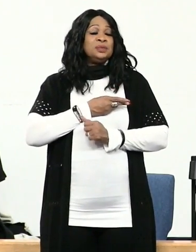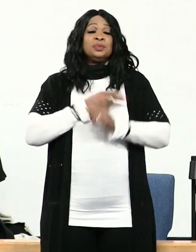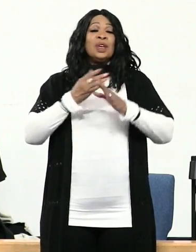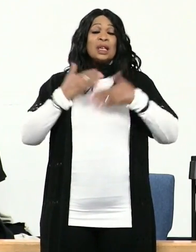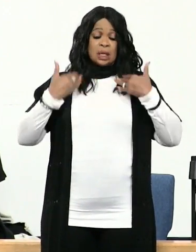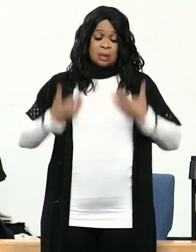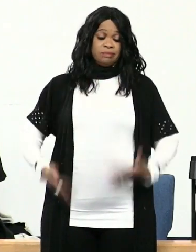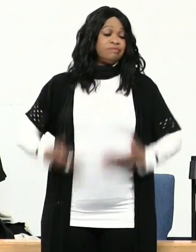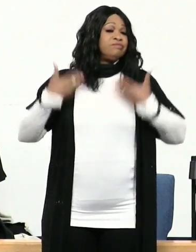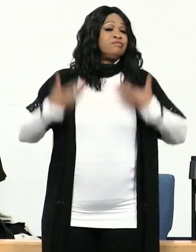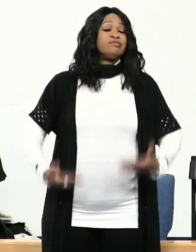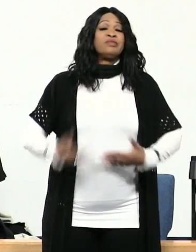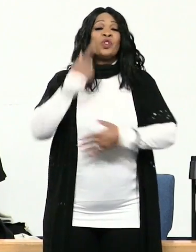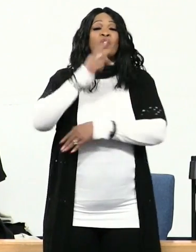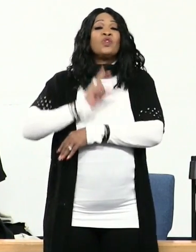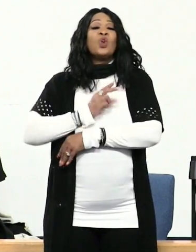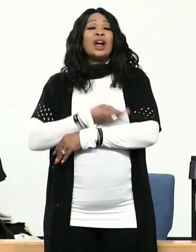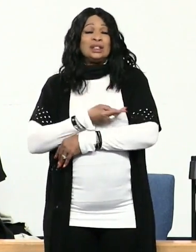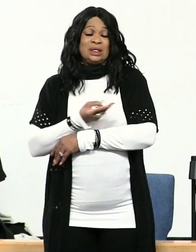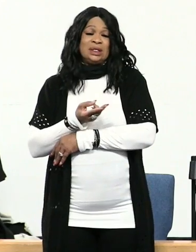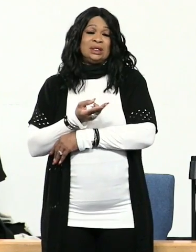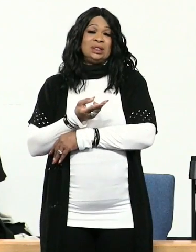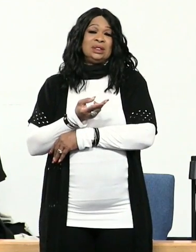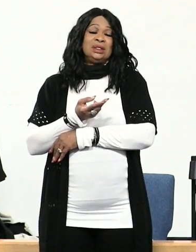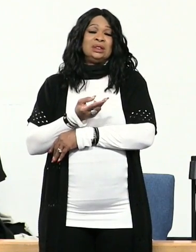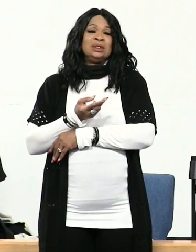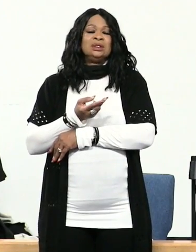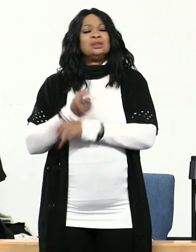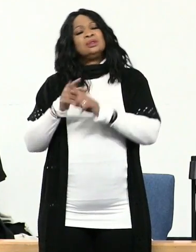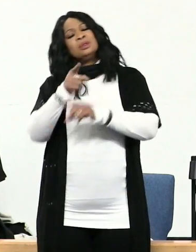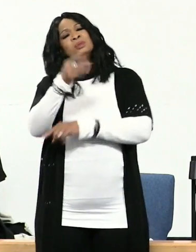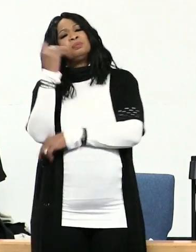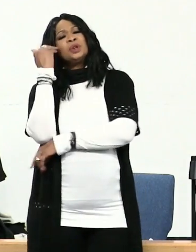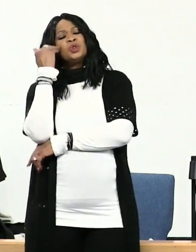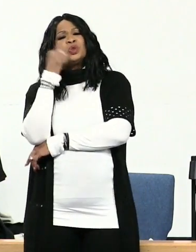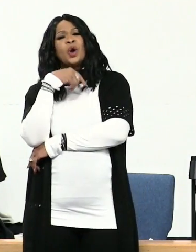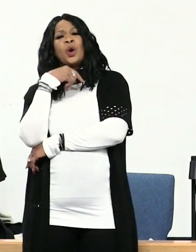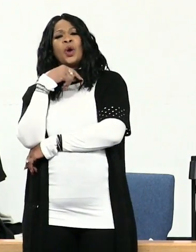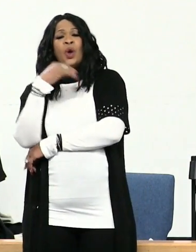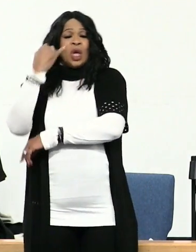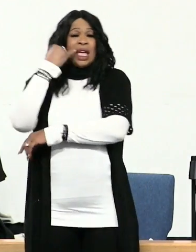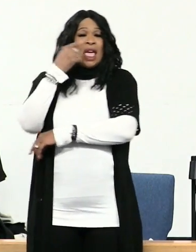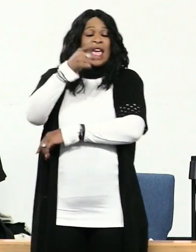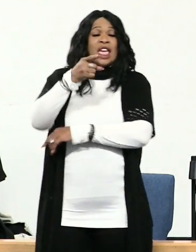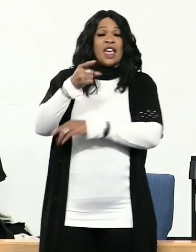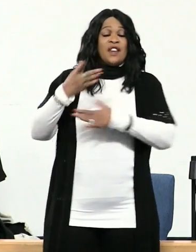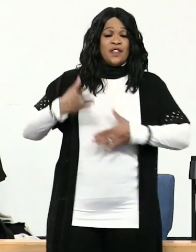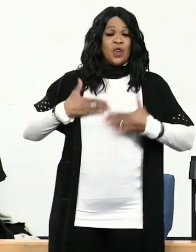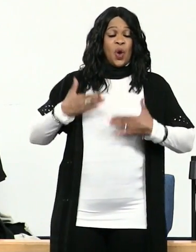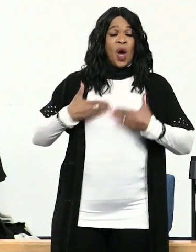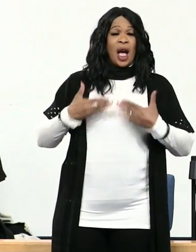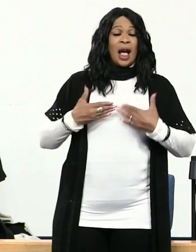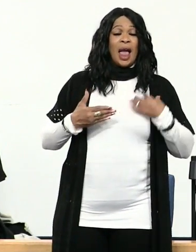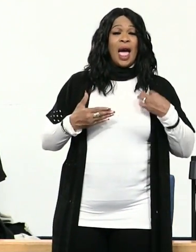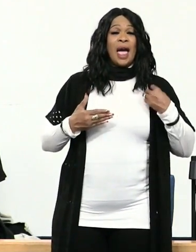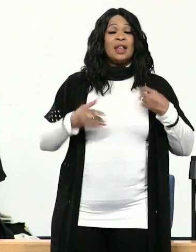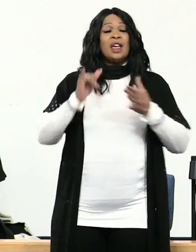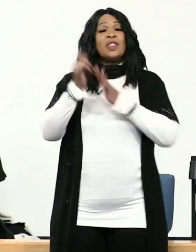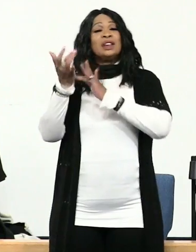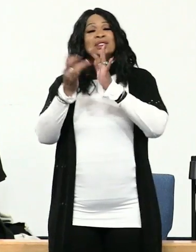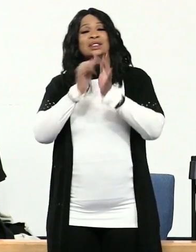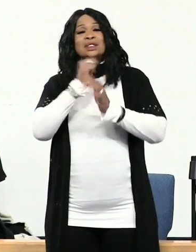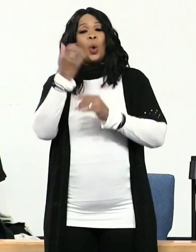self for us. But you know, if we're glad that he didn't hold anything